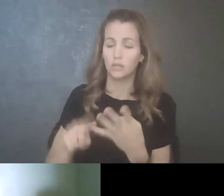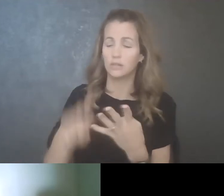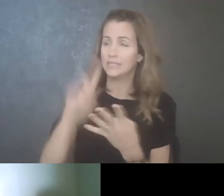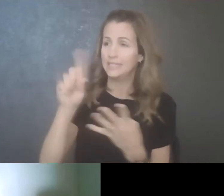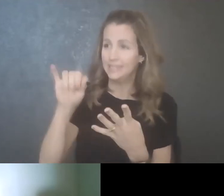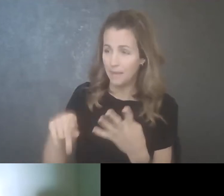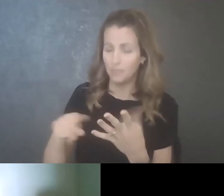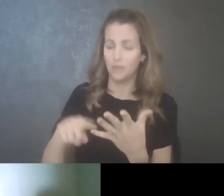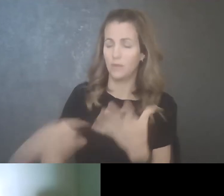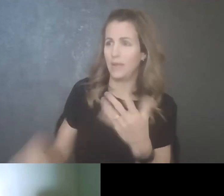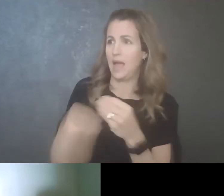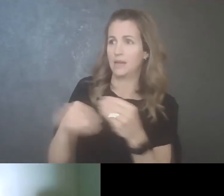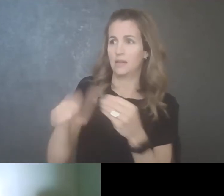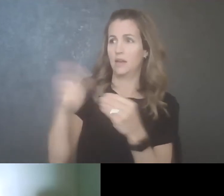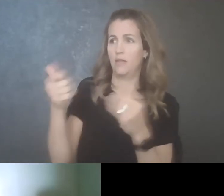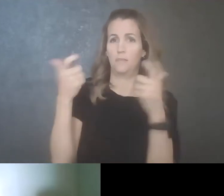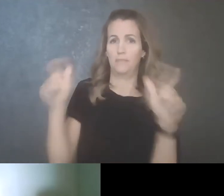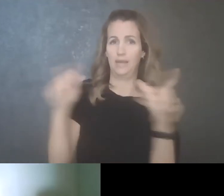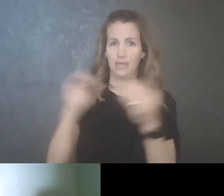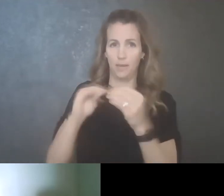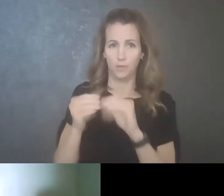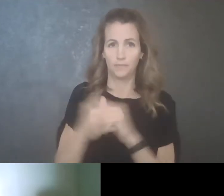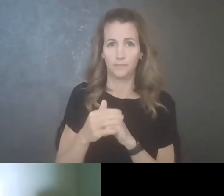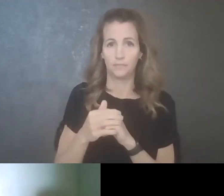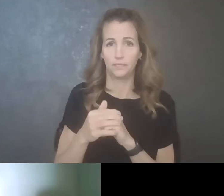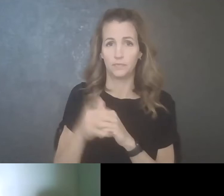another big number to it. And you got